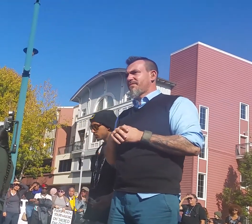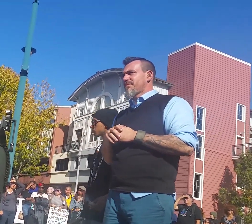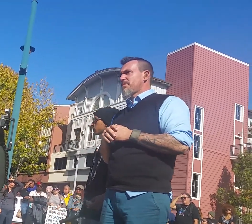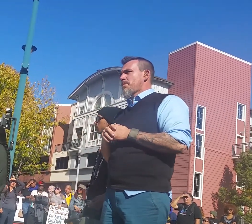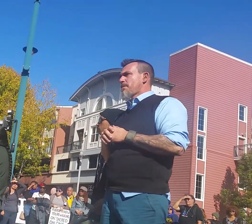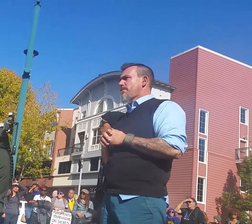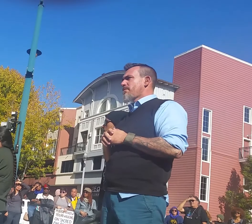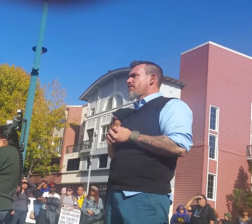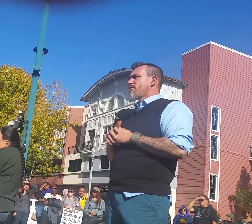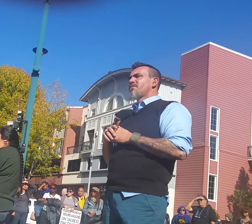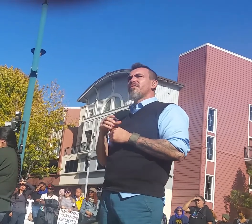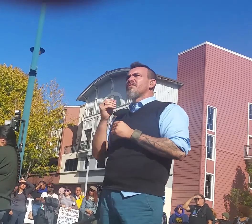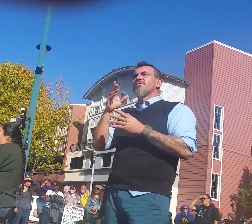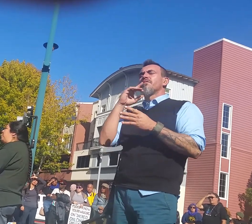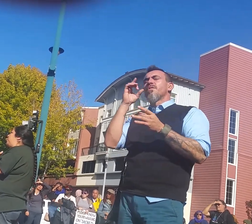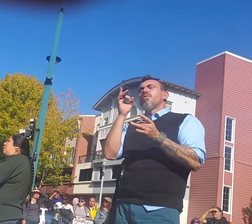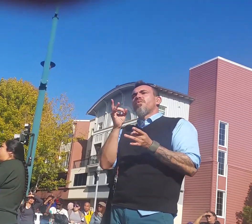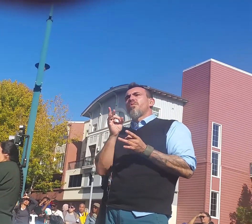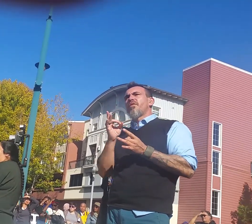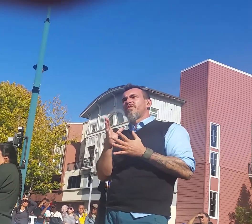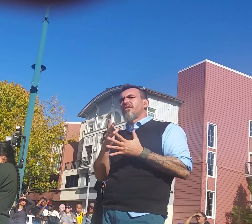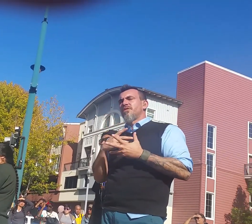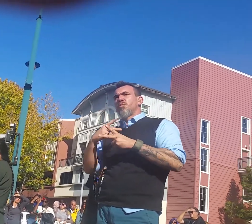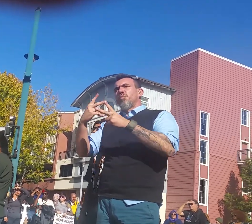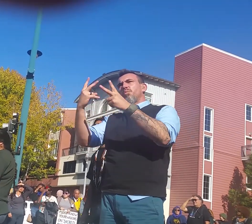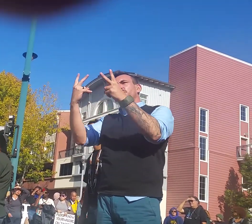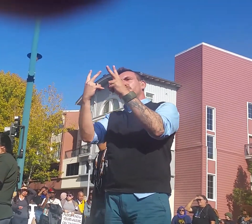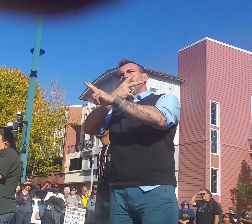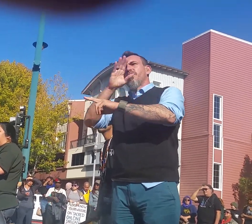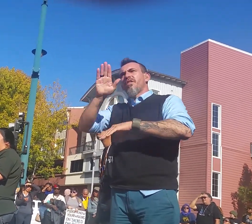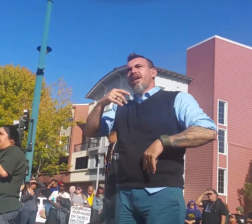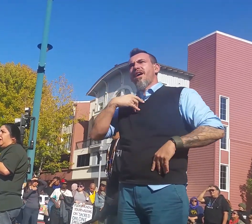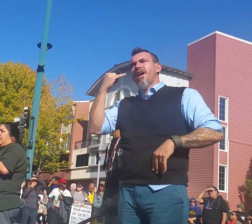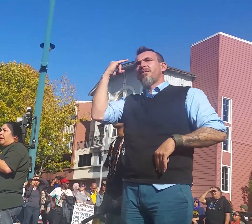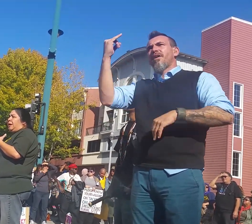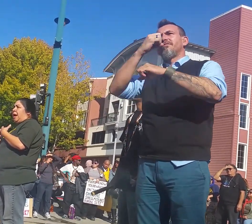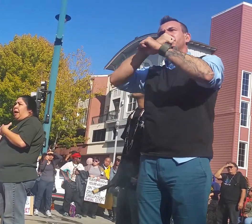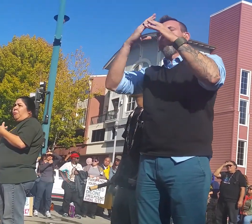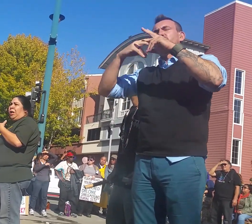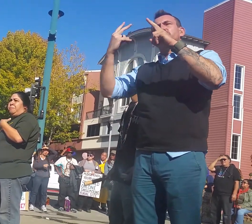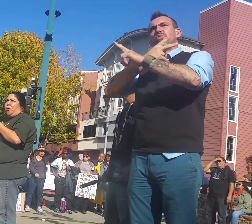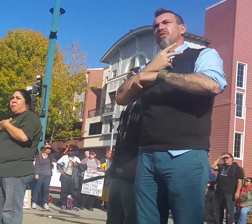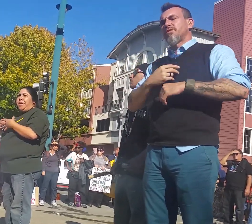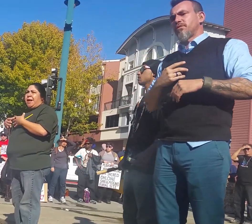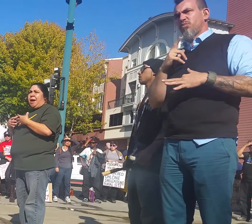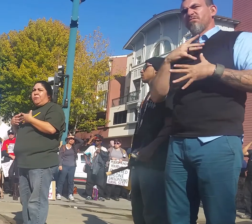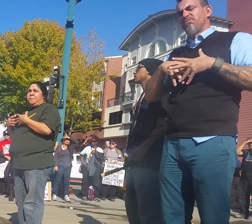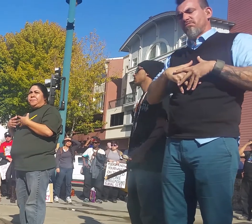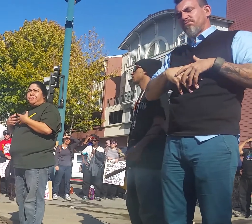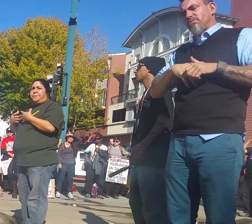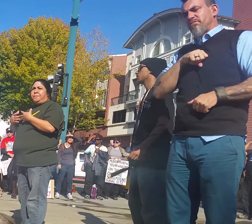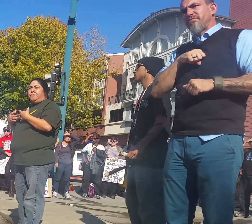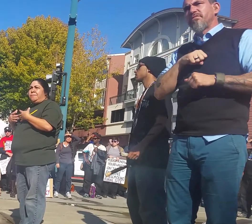It was horrible, horrible. It was worse than I could even imagine. And it really broke me